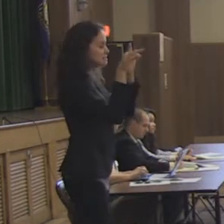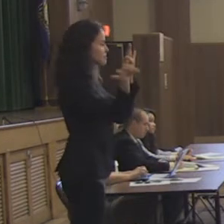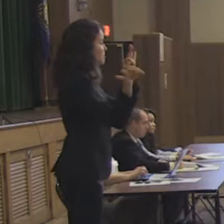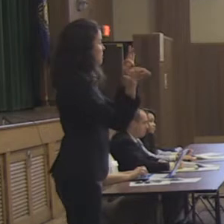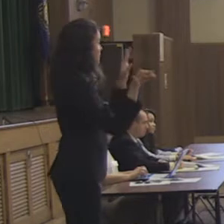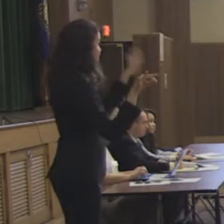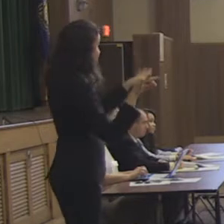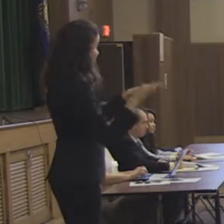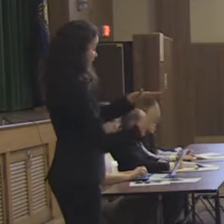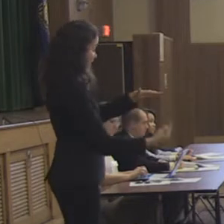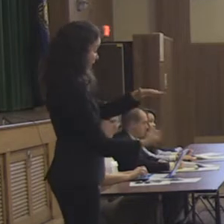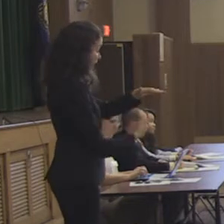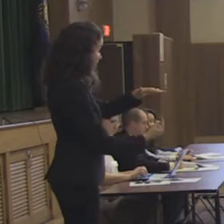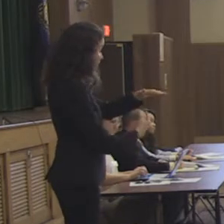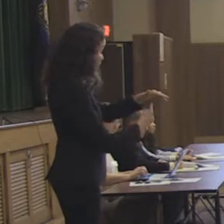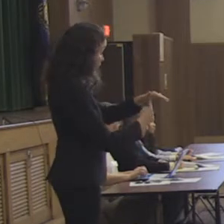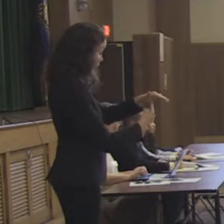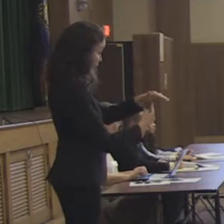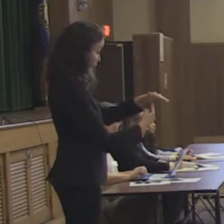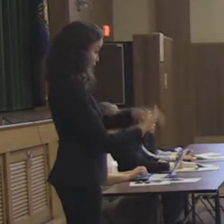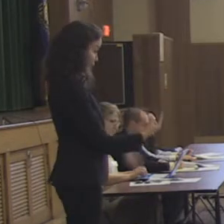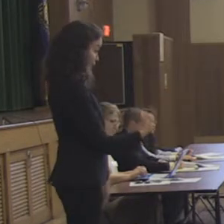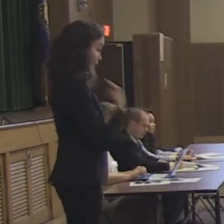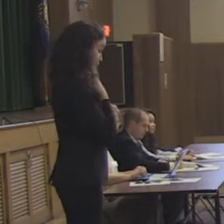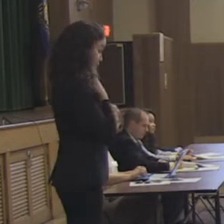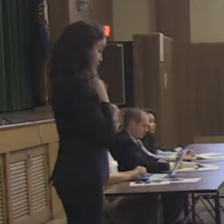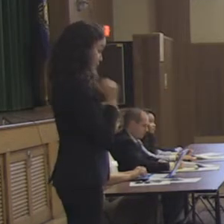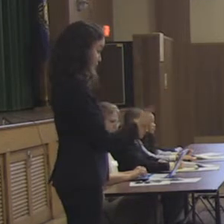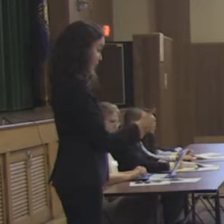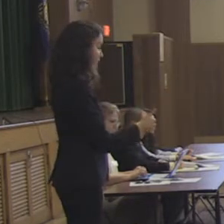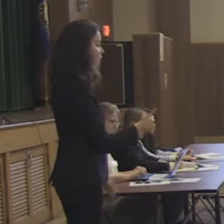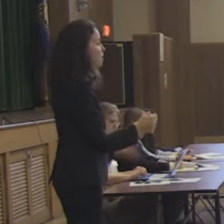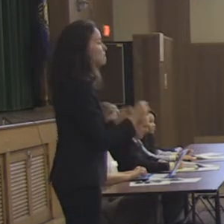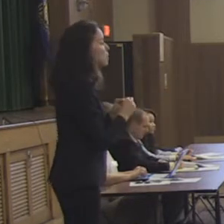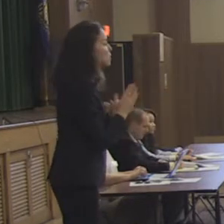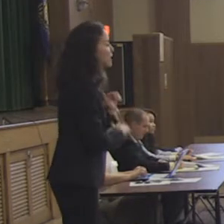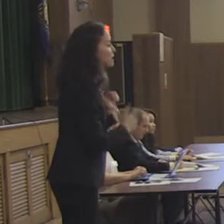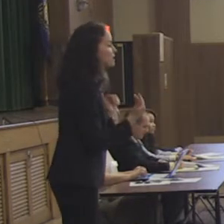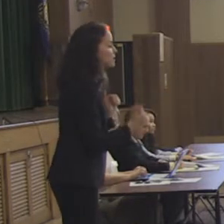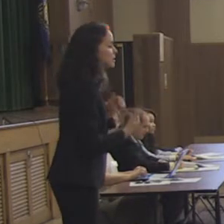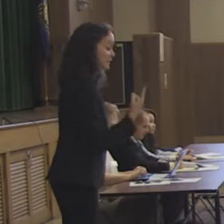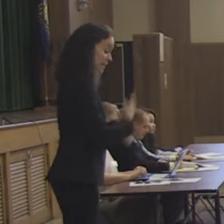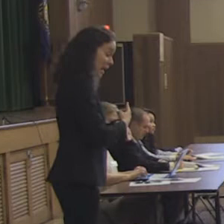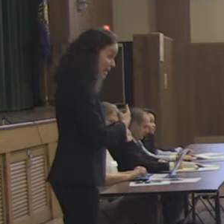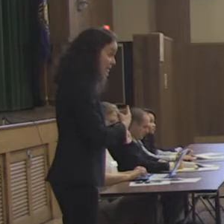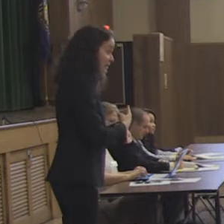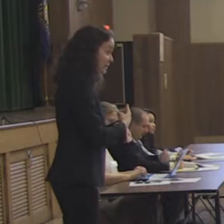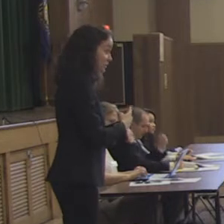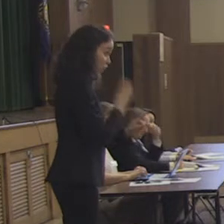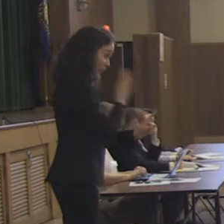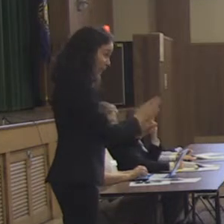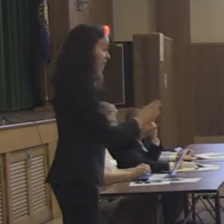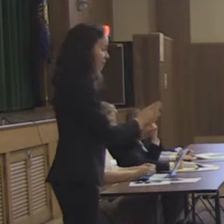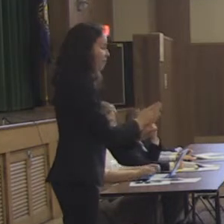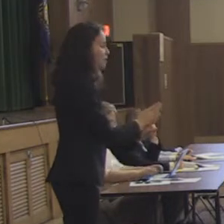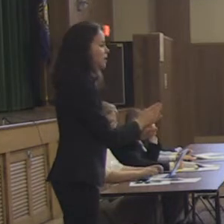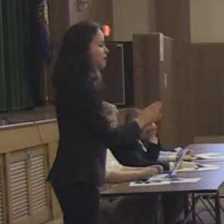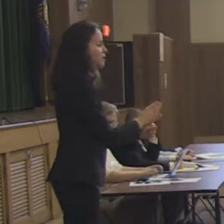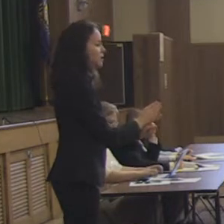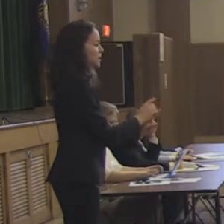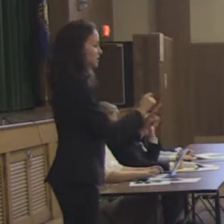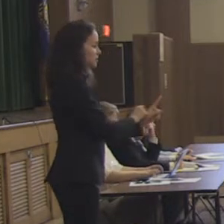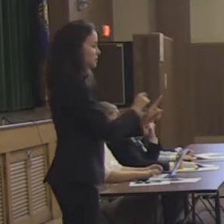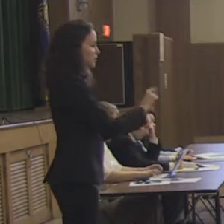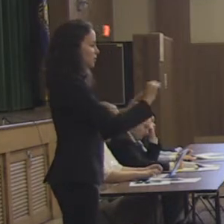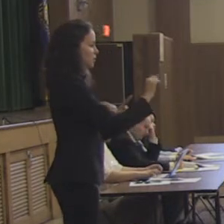for more than 15 consecutive days is torture. And the sad reality, and